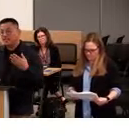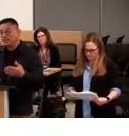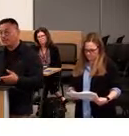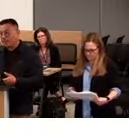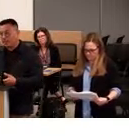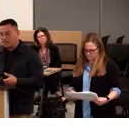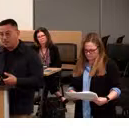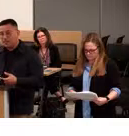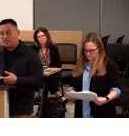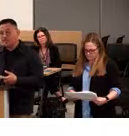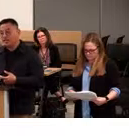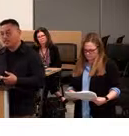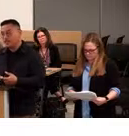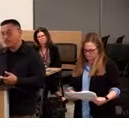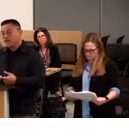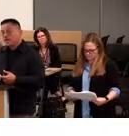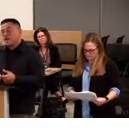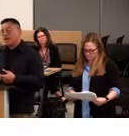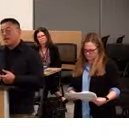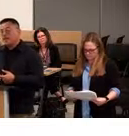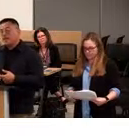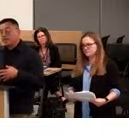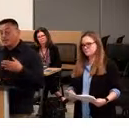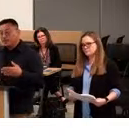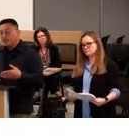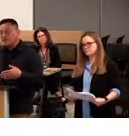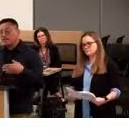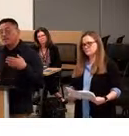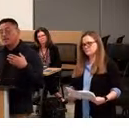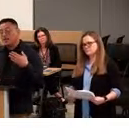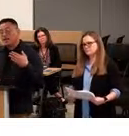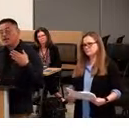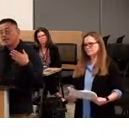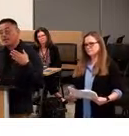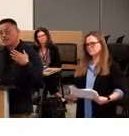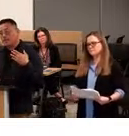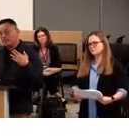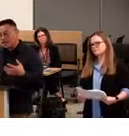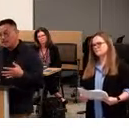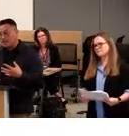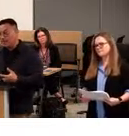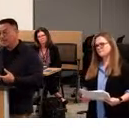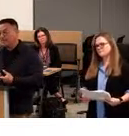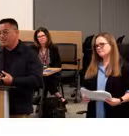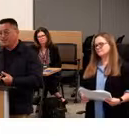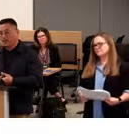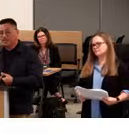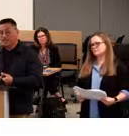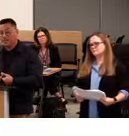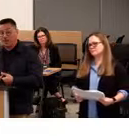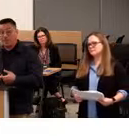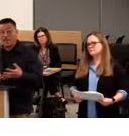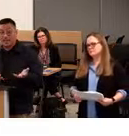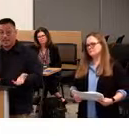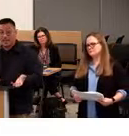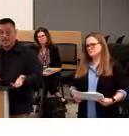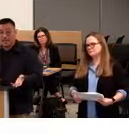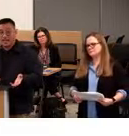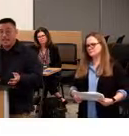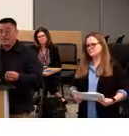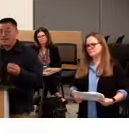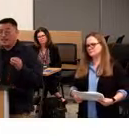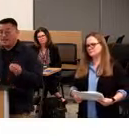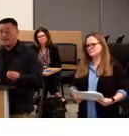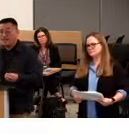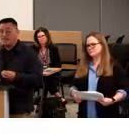continue to be flexible, to continue to produce relevant and meaningful learning for our educators.